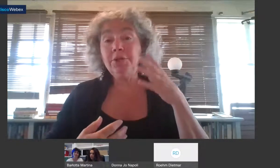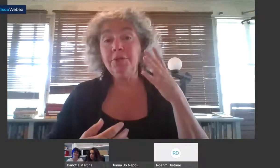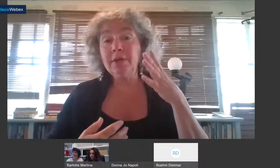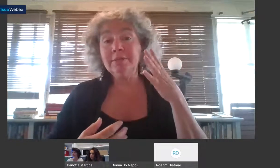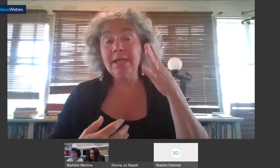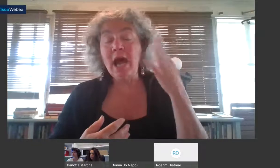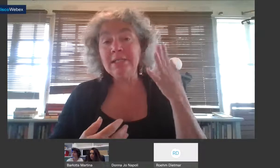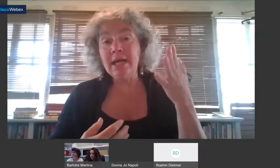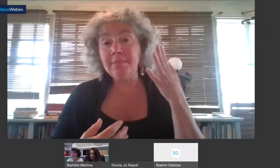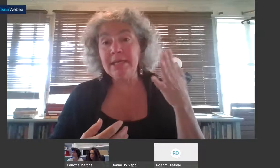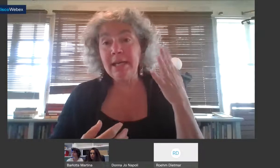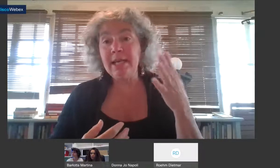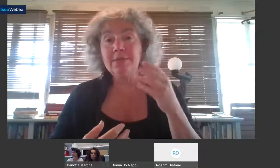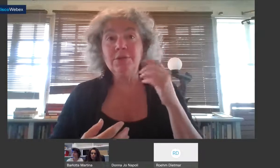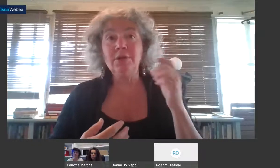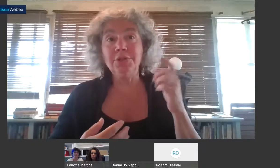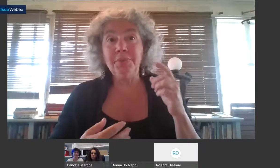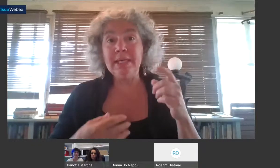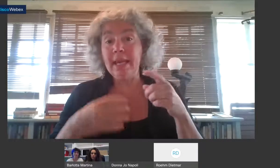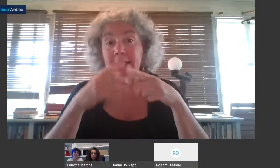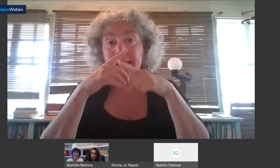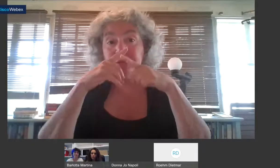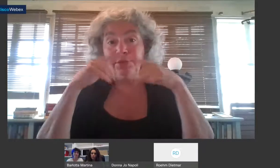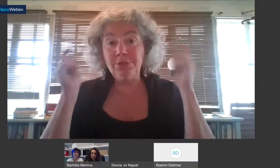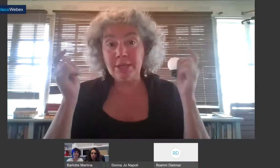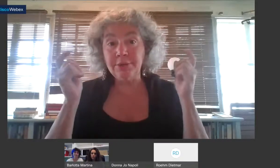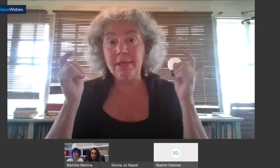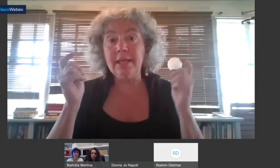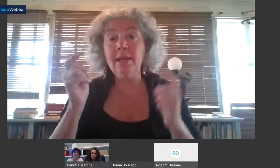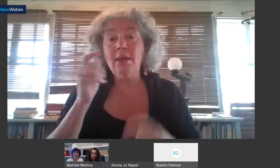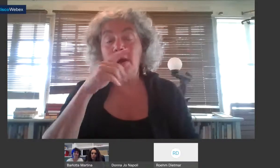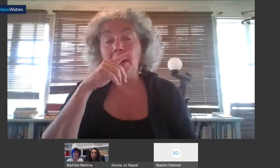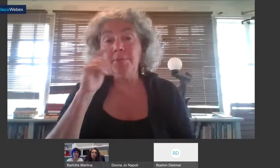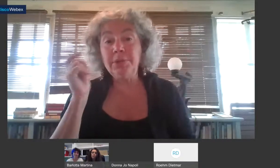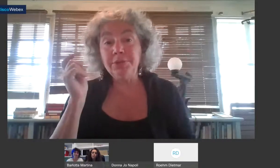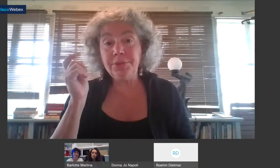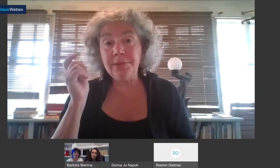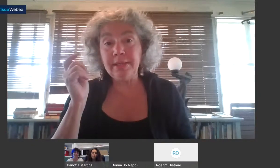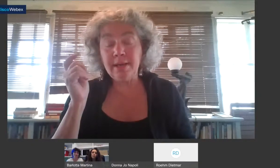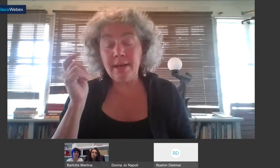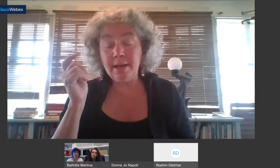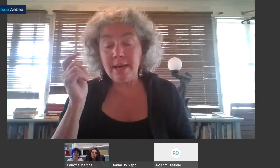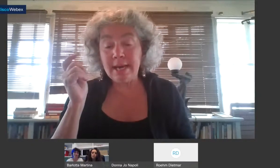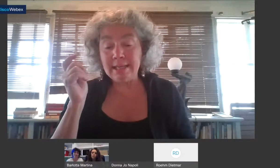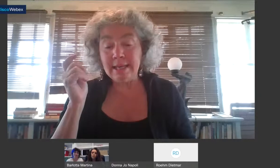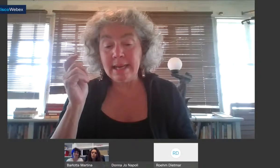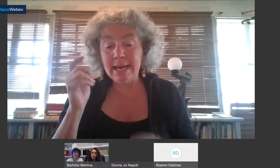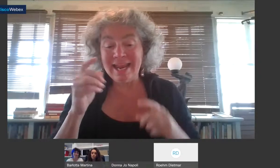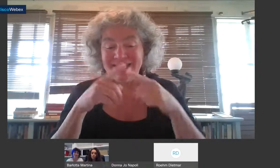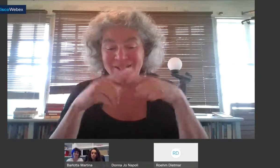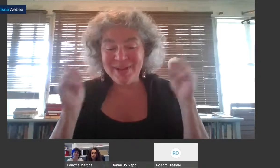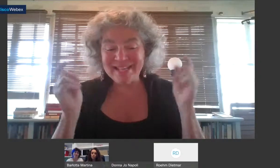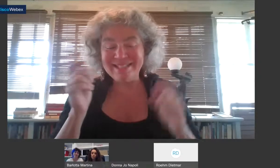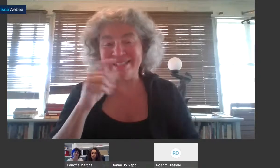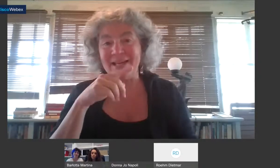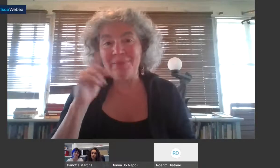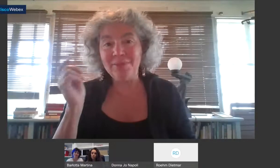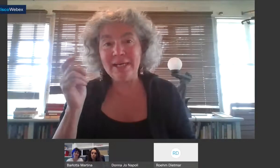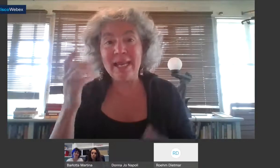your non-dominant hand is called your weak hand. And you generally, when you're doing a two-handed sign with one hand,